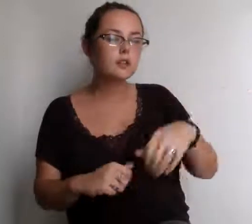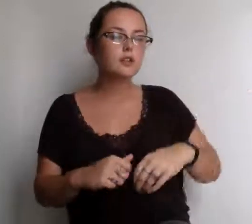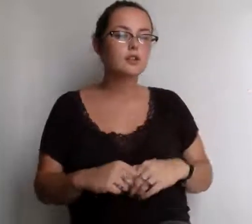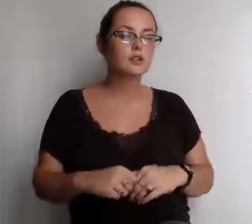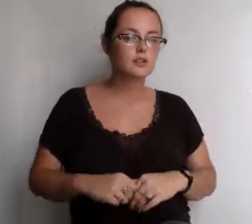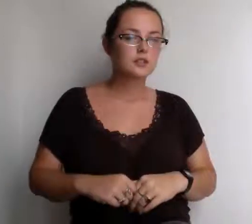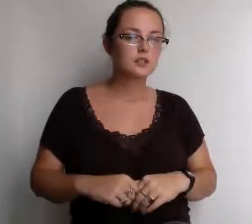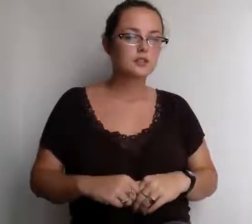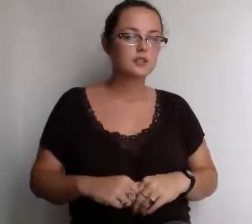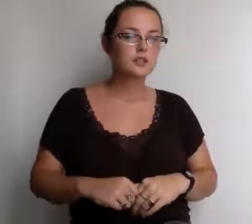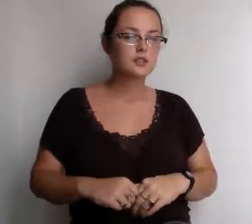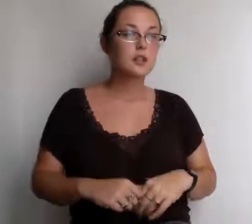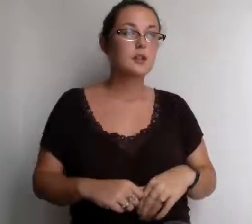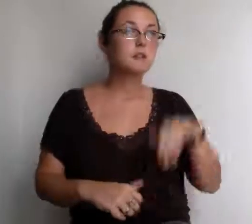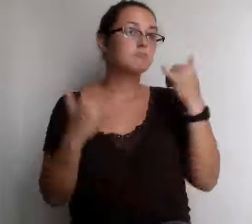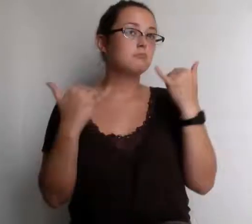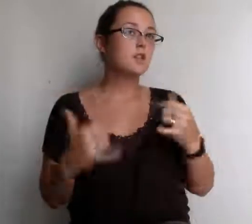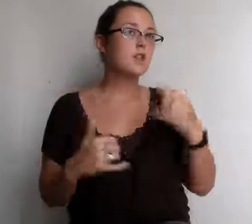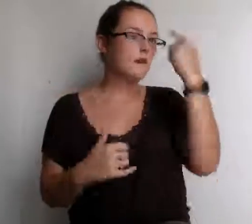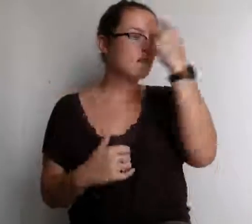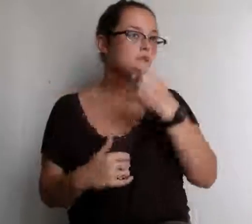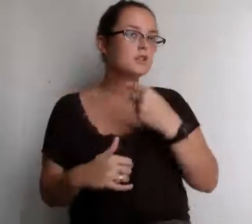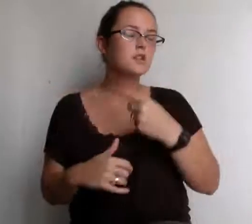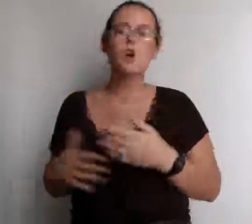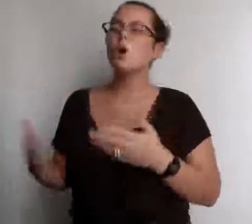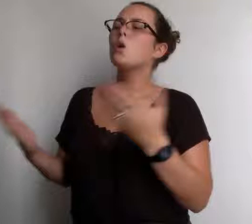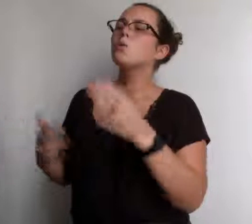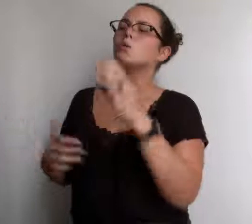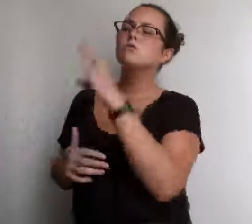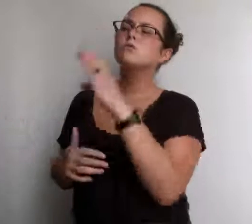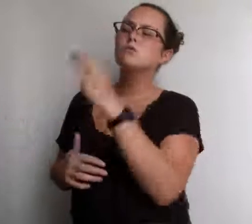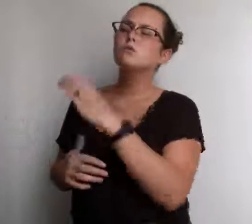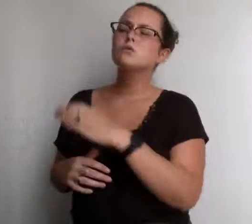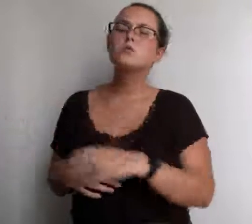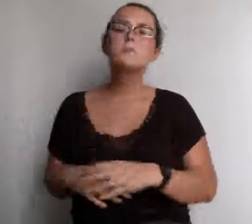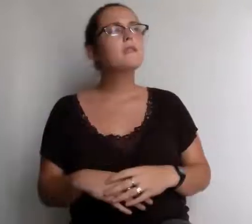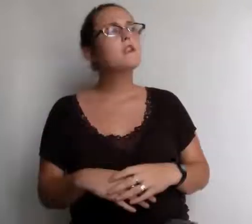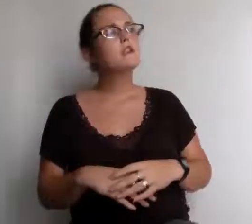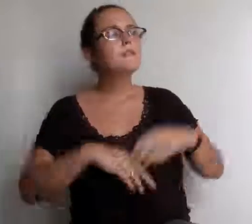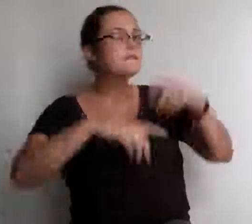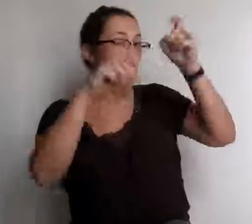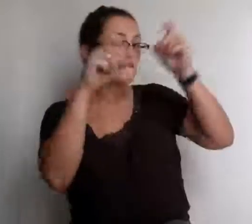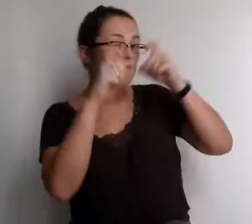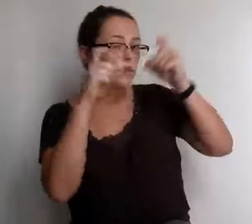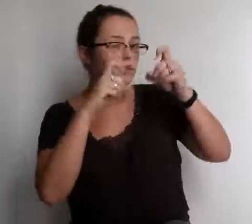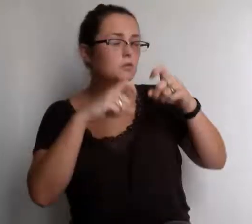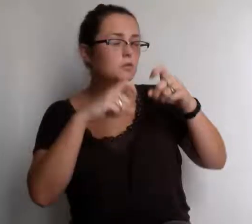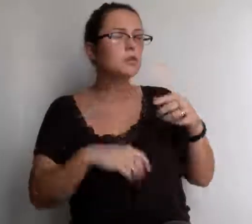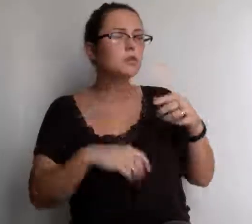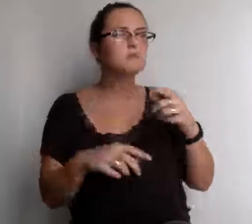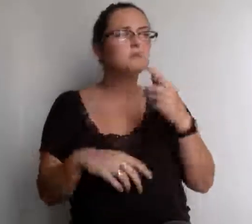Okay, and then I move on to the face. What are we looking for here? Facial expressions, any rashes,